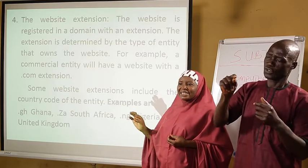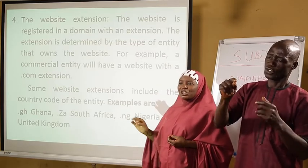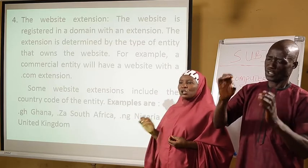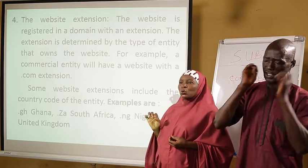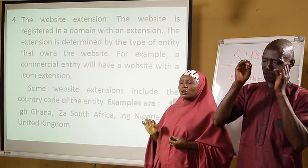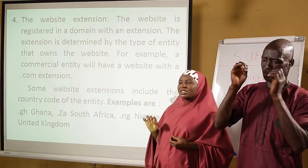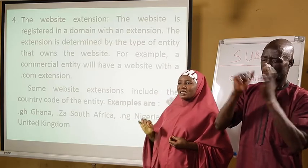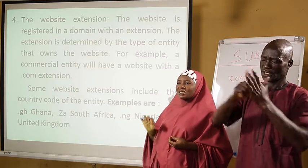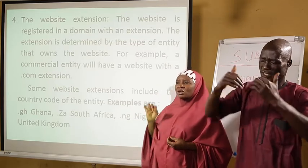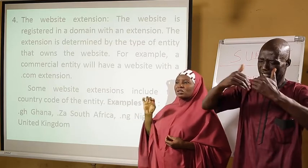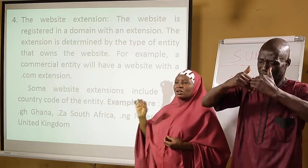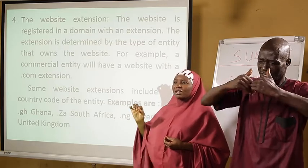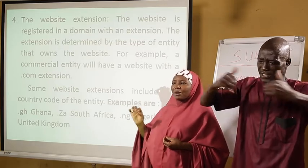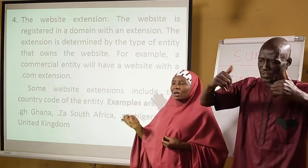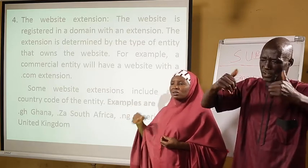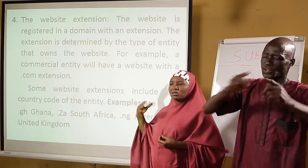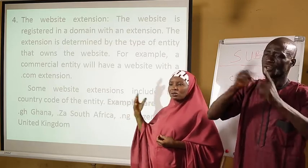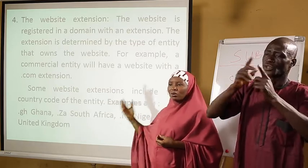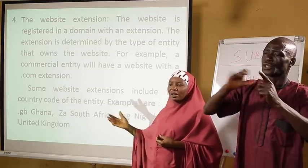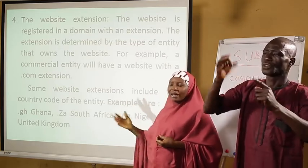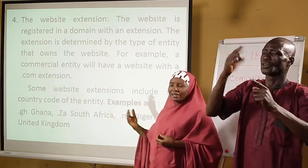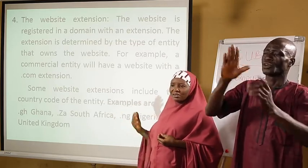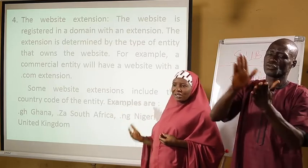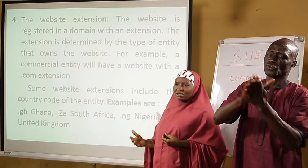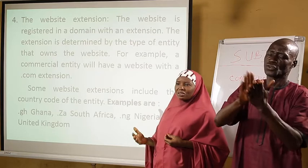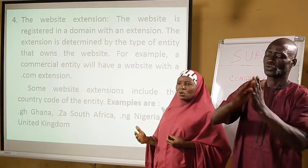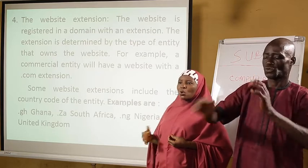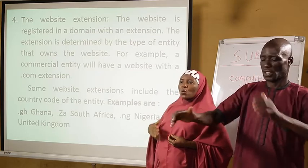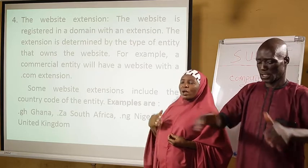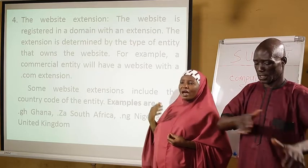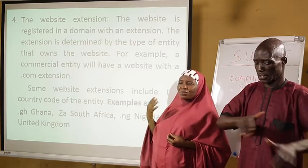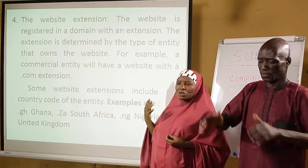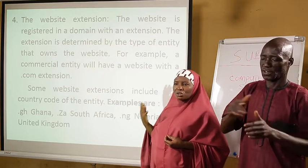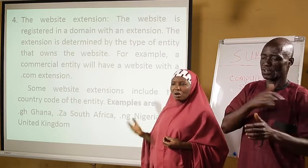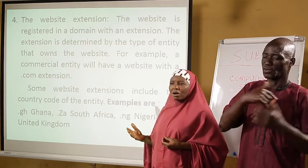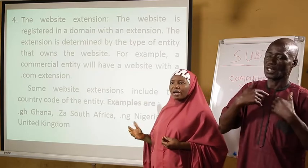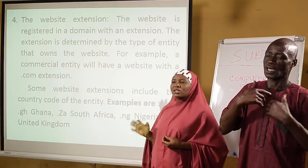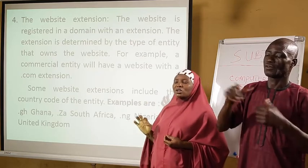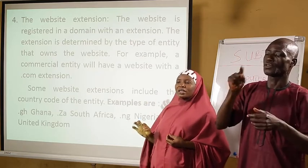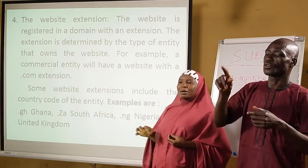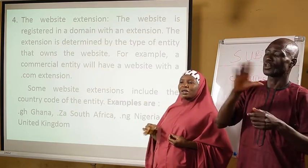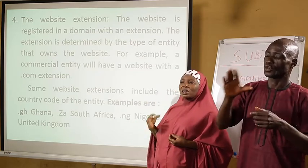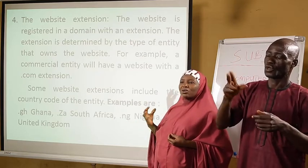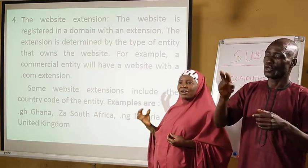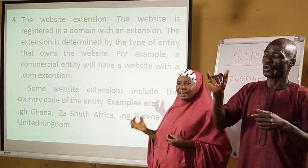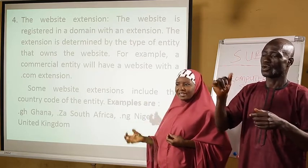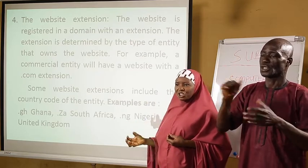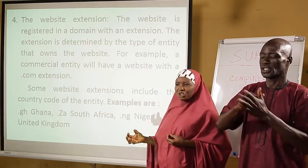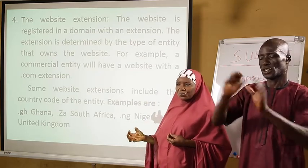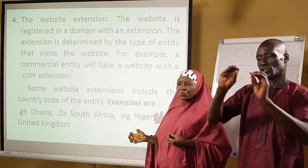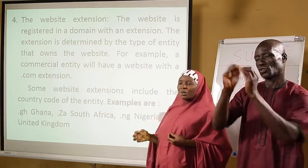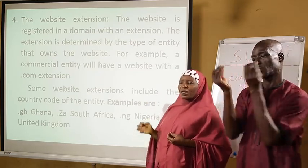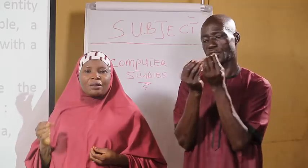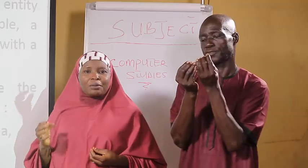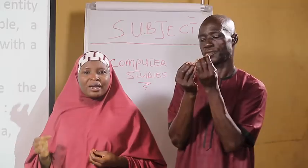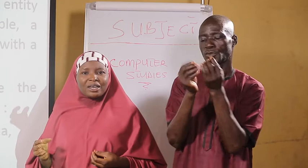an extension which is talking about school activities. We have .org, it's talking about an